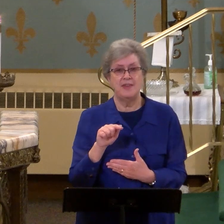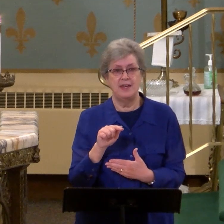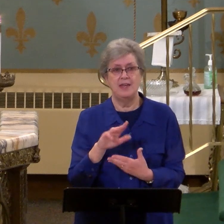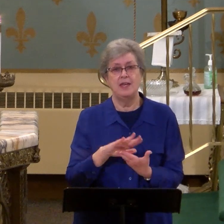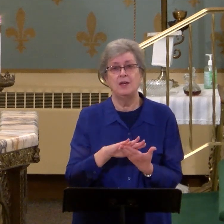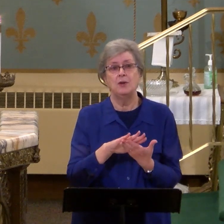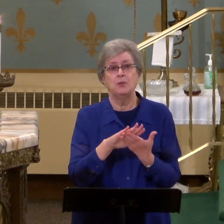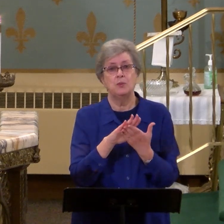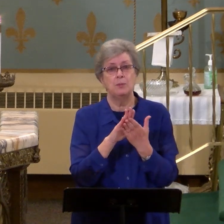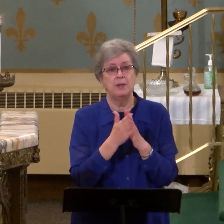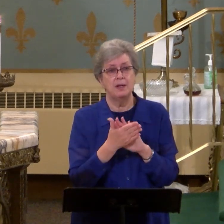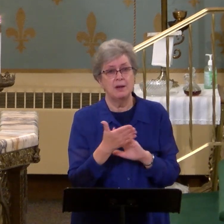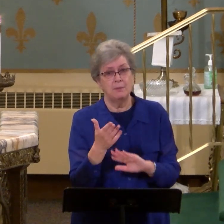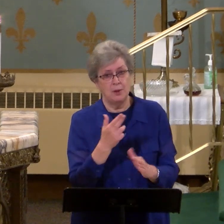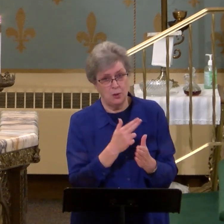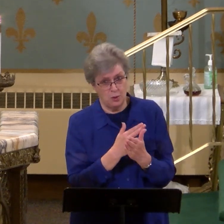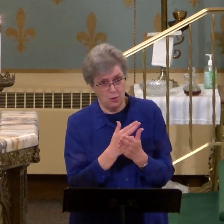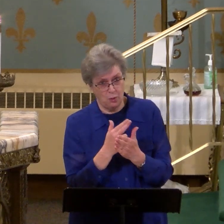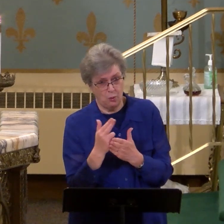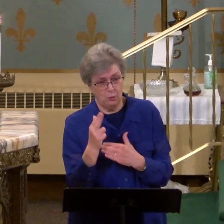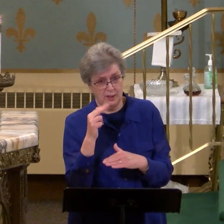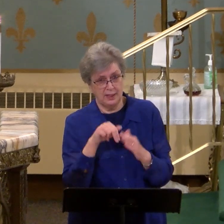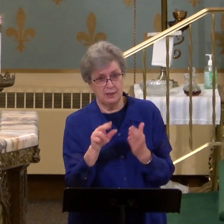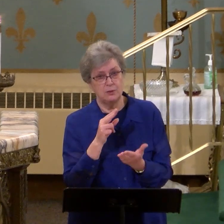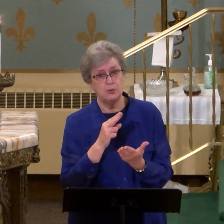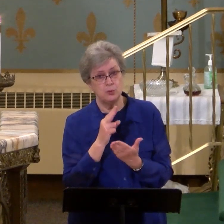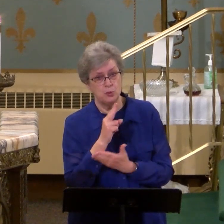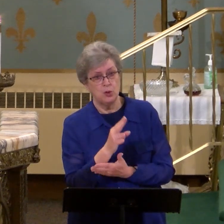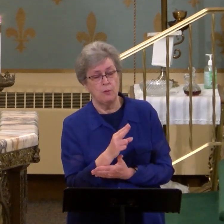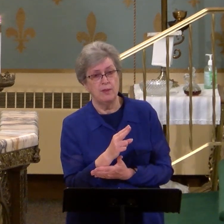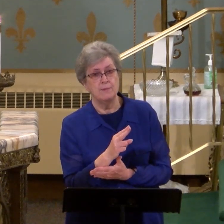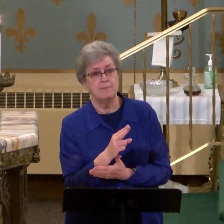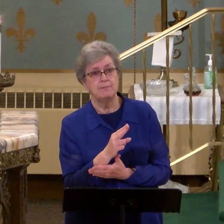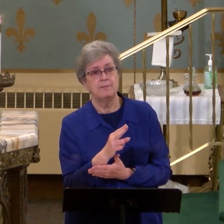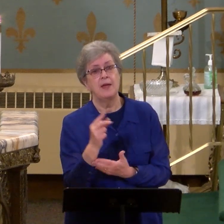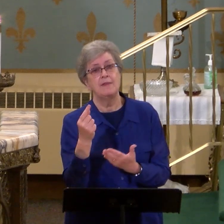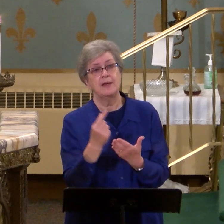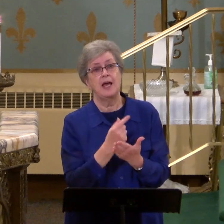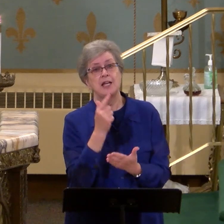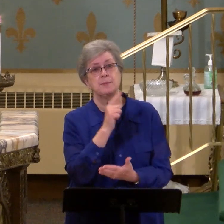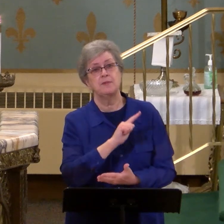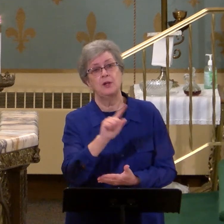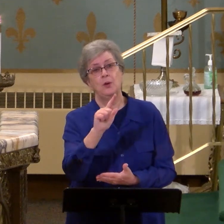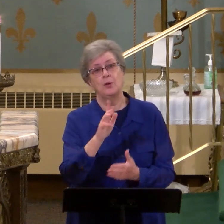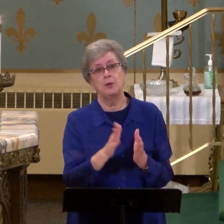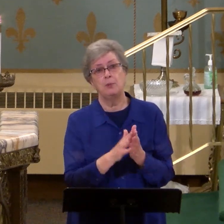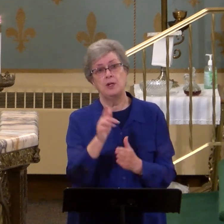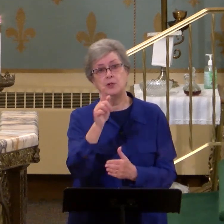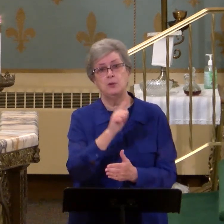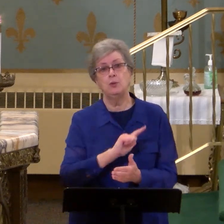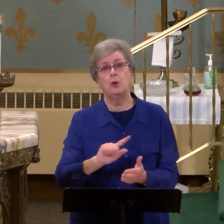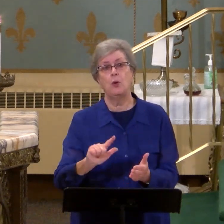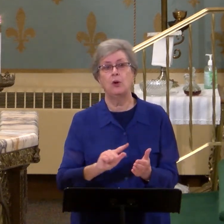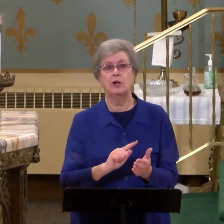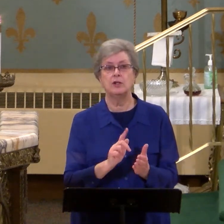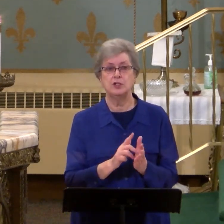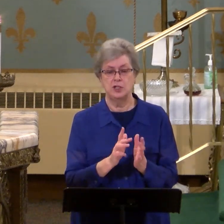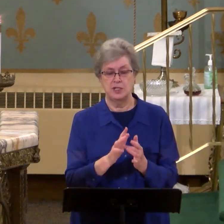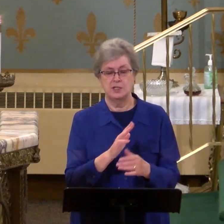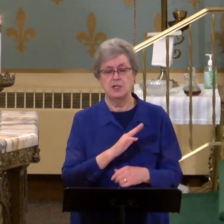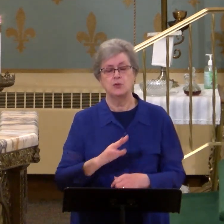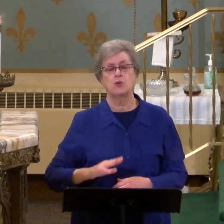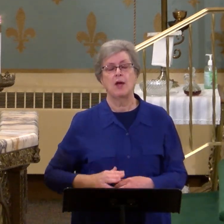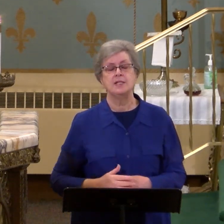may be consecrated in truth. The Gospel of the Lord. Praise to you,